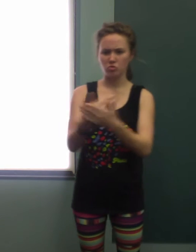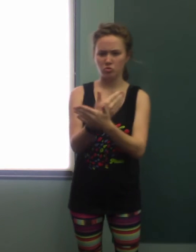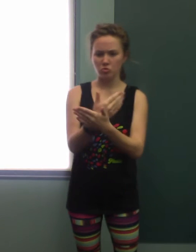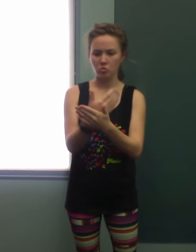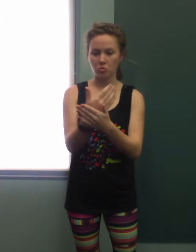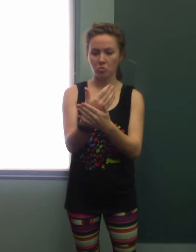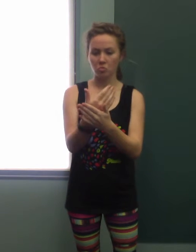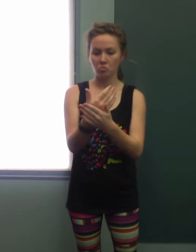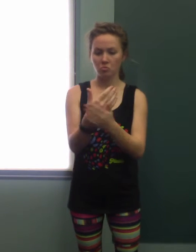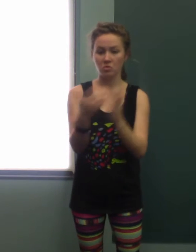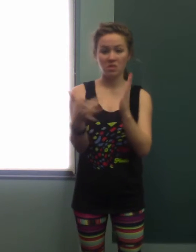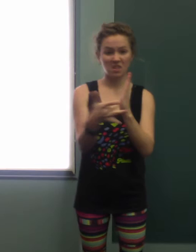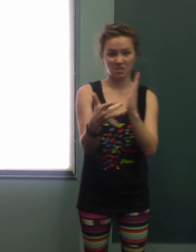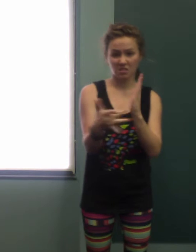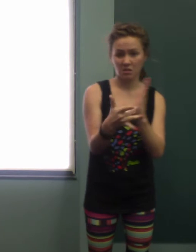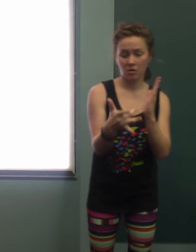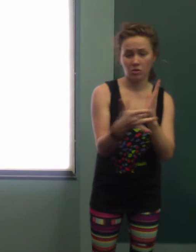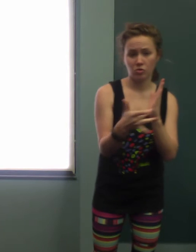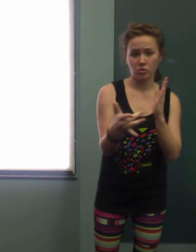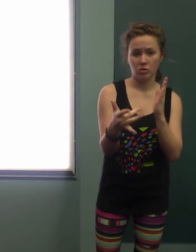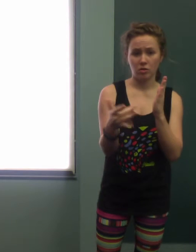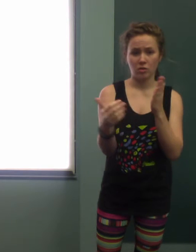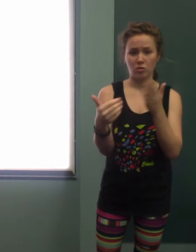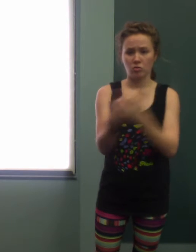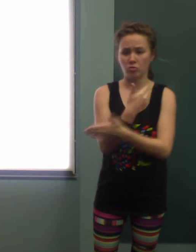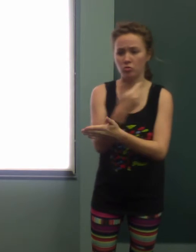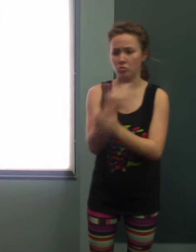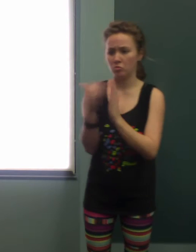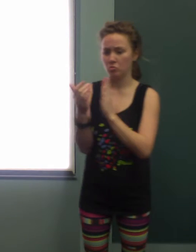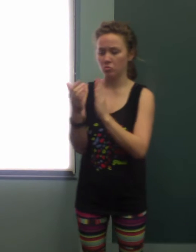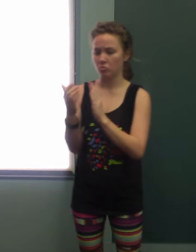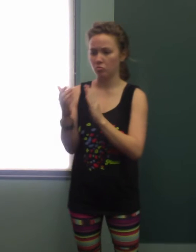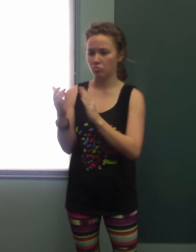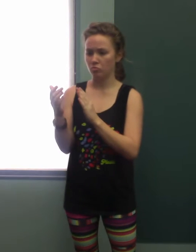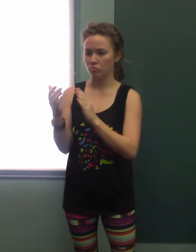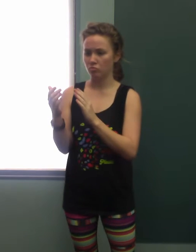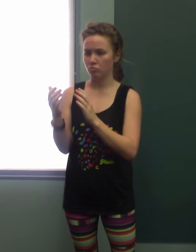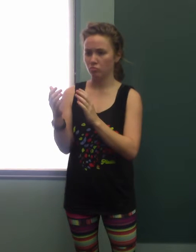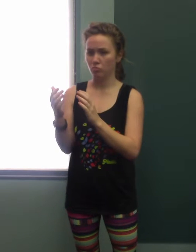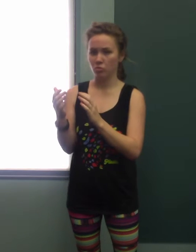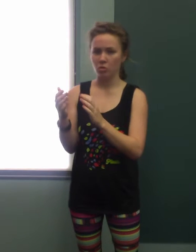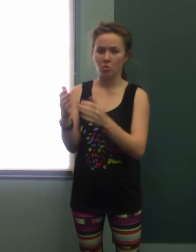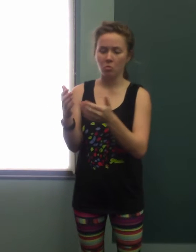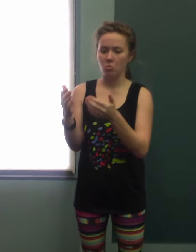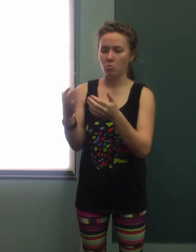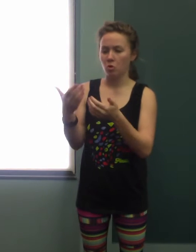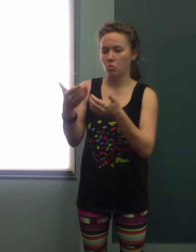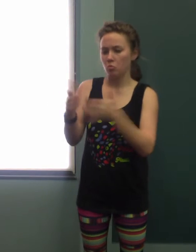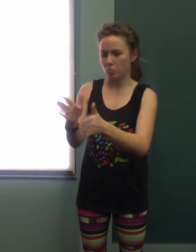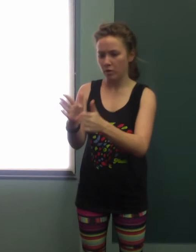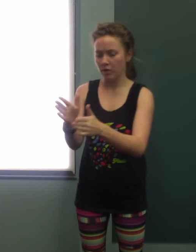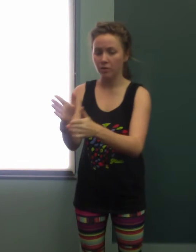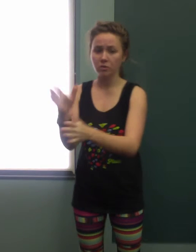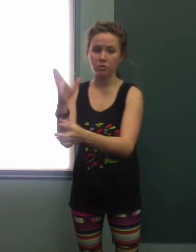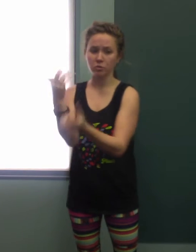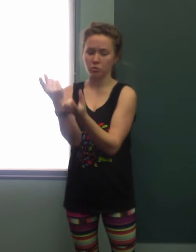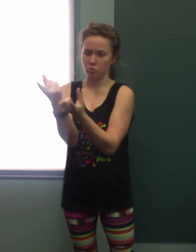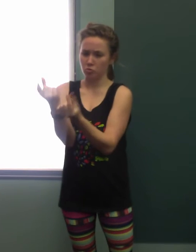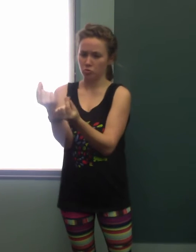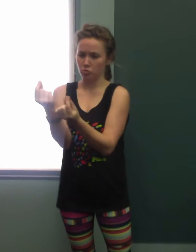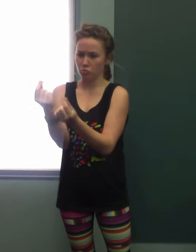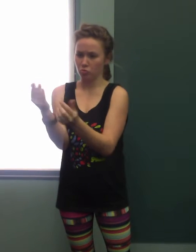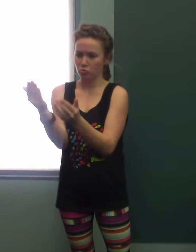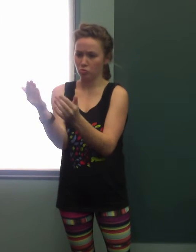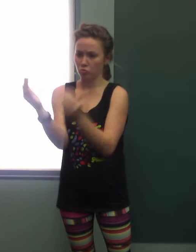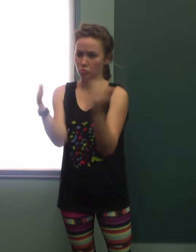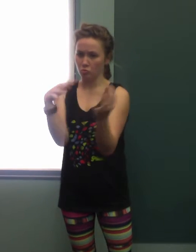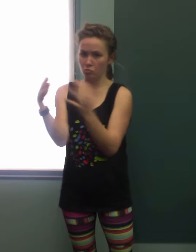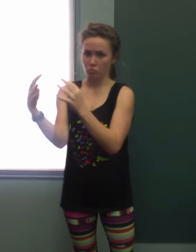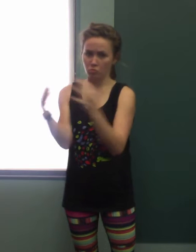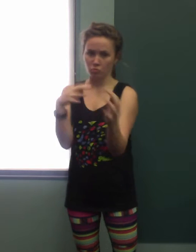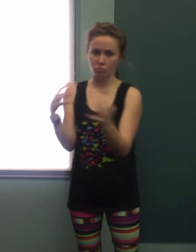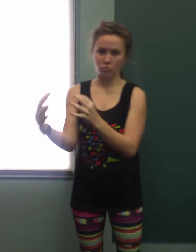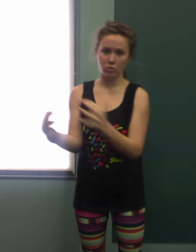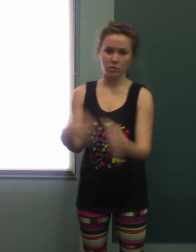sea. Nations such as France and England quickly realized with the introduction and success